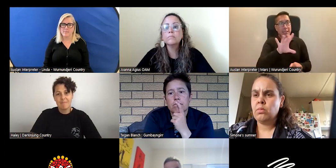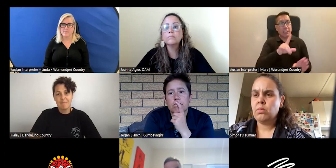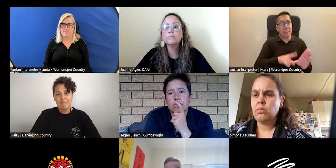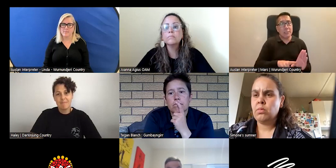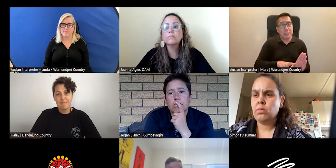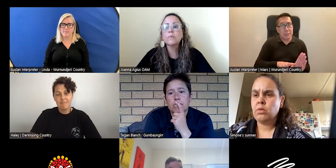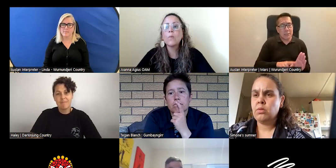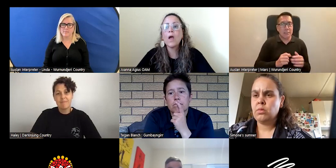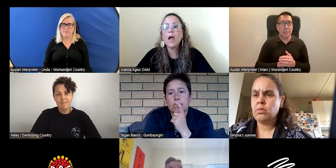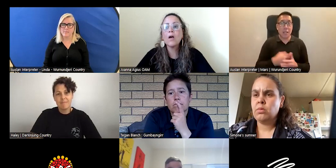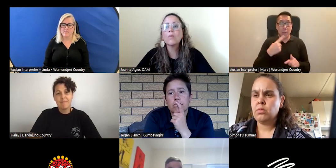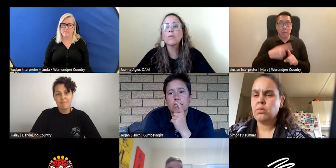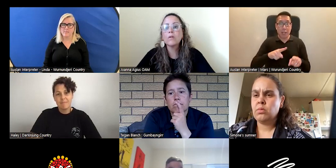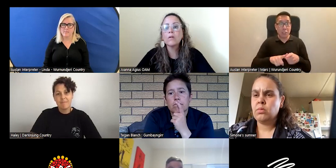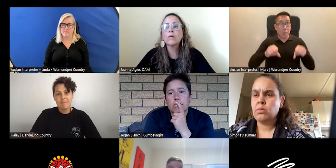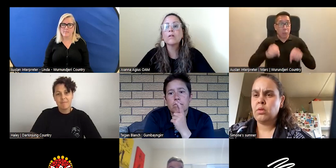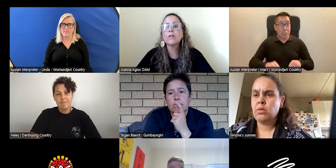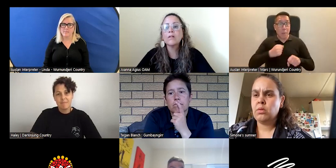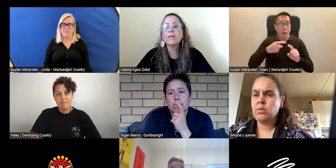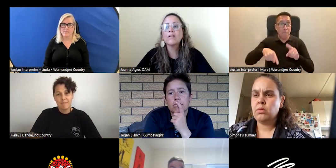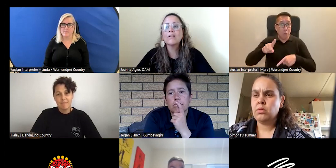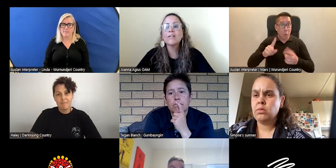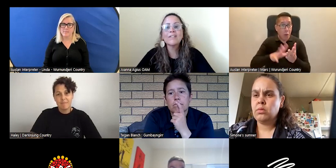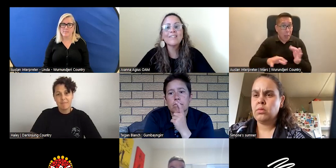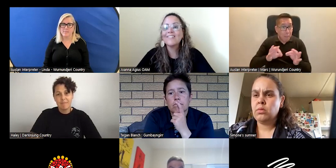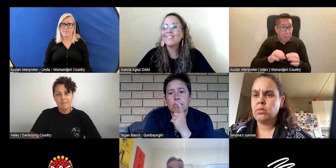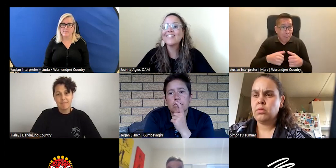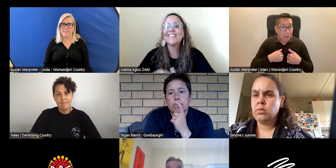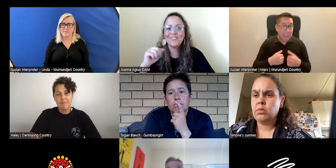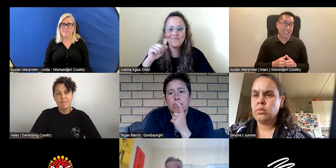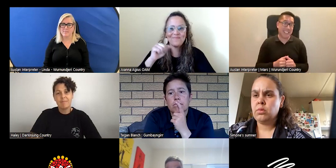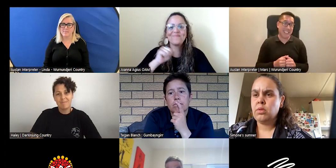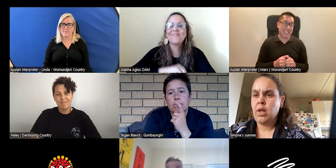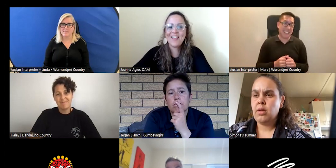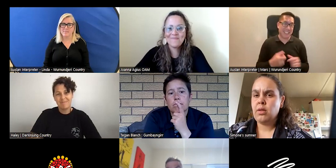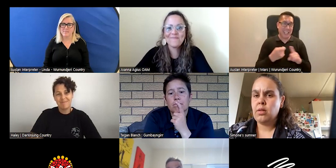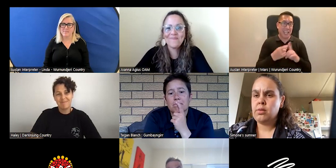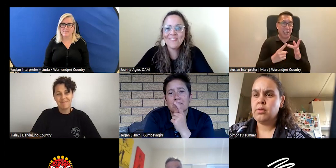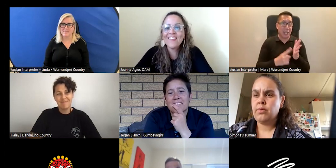I'm also the president of my local football club, Kilburn Footy Club.